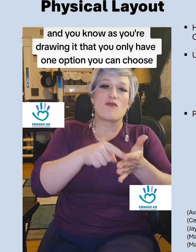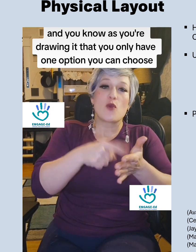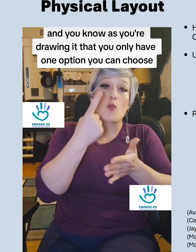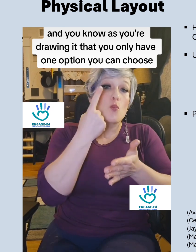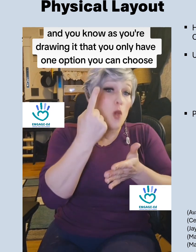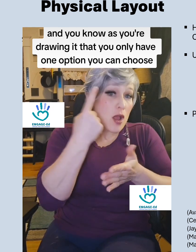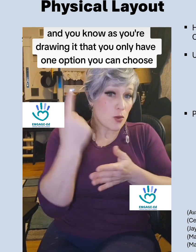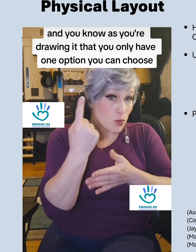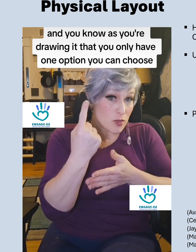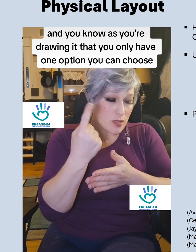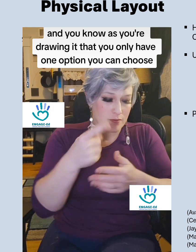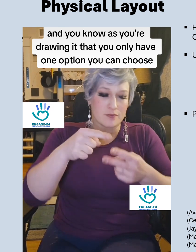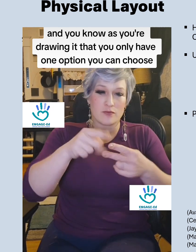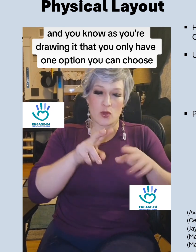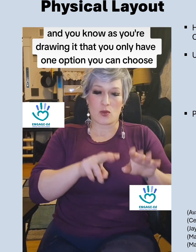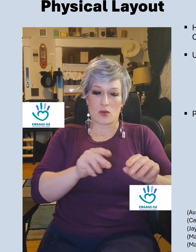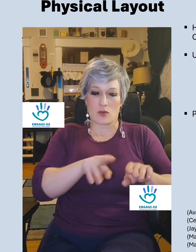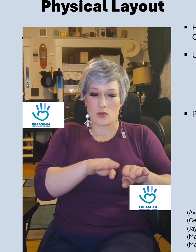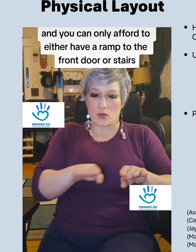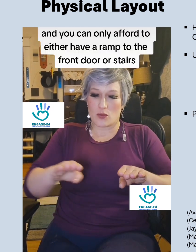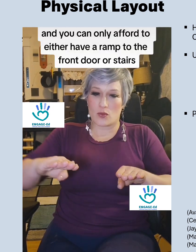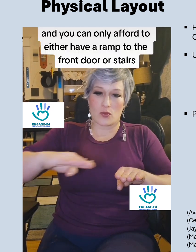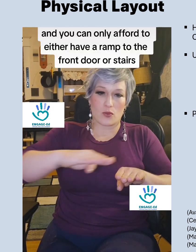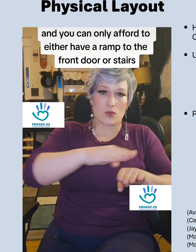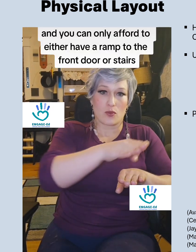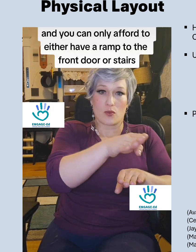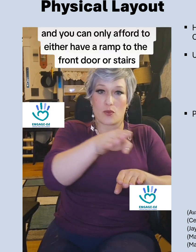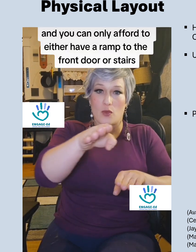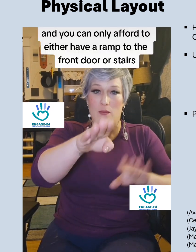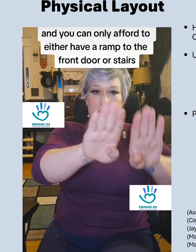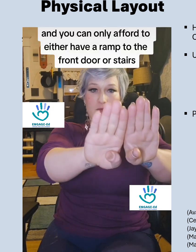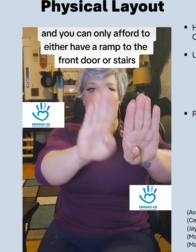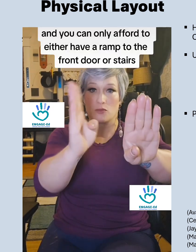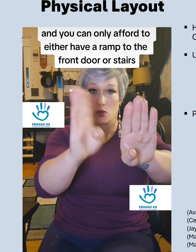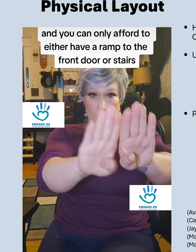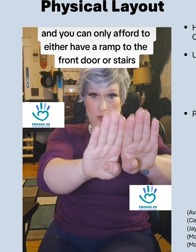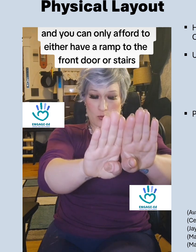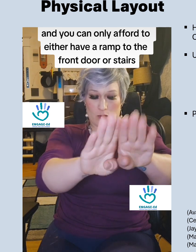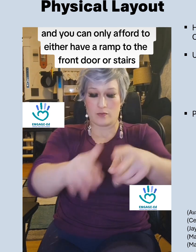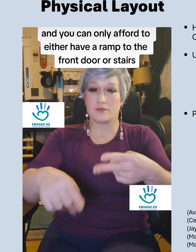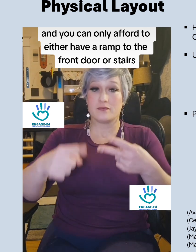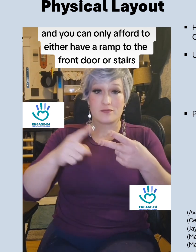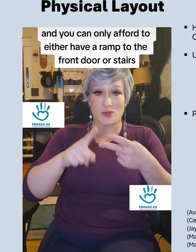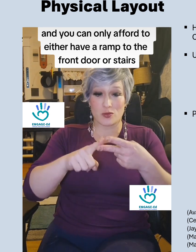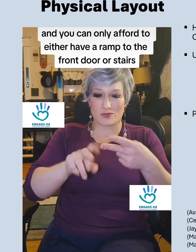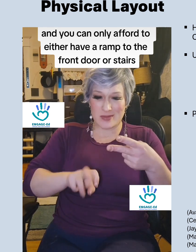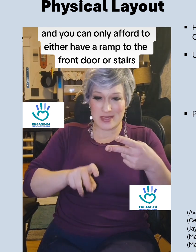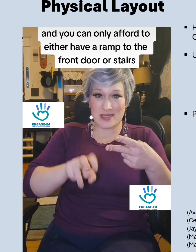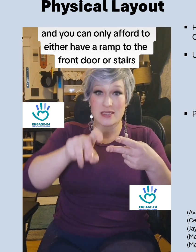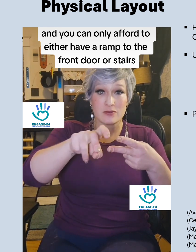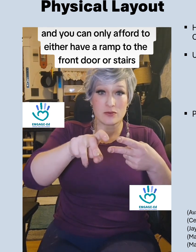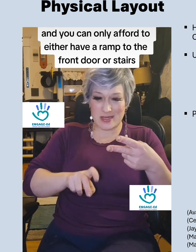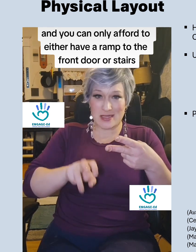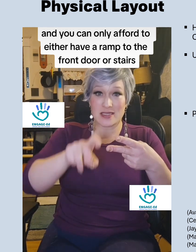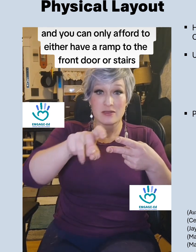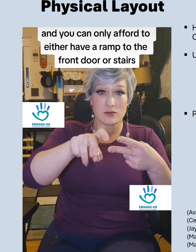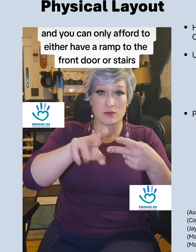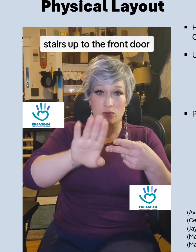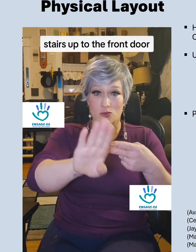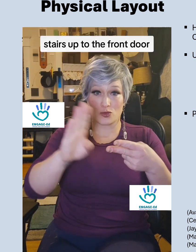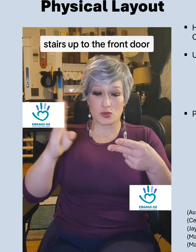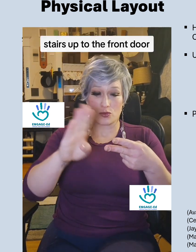have one option you can choose, and you can only afford to either have a ramp to the front door or